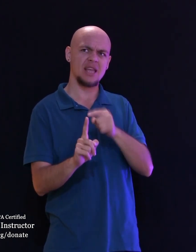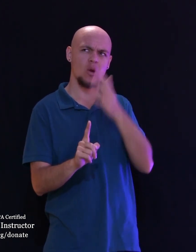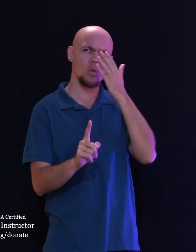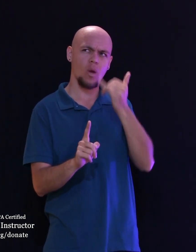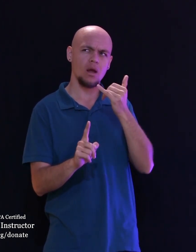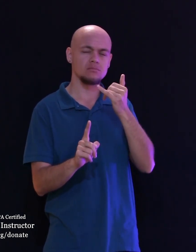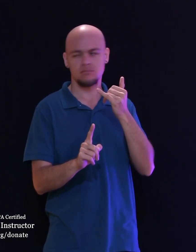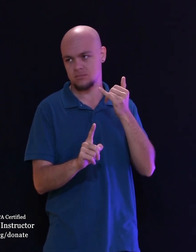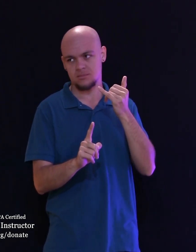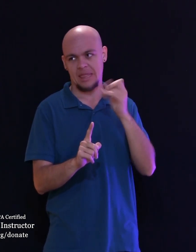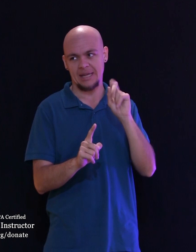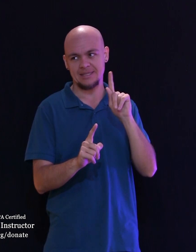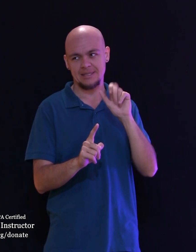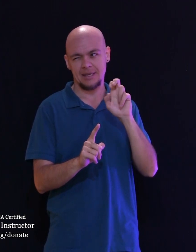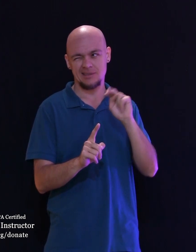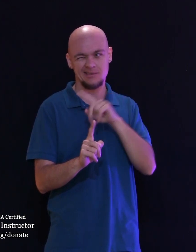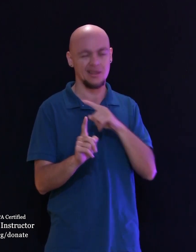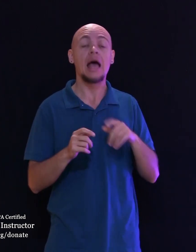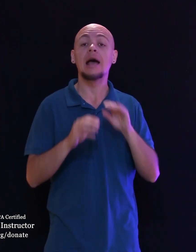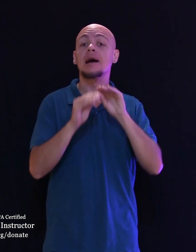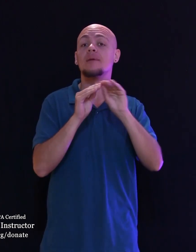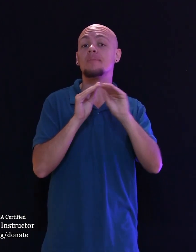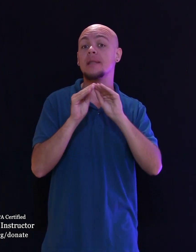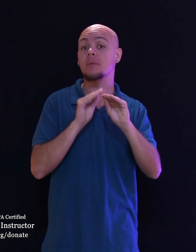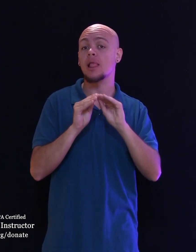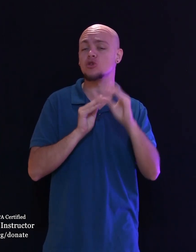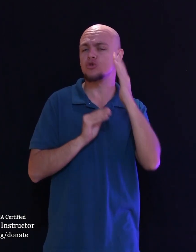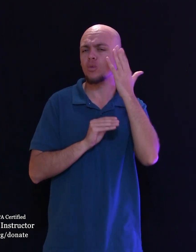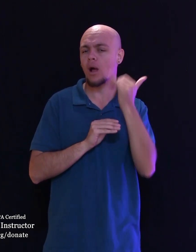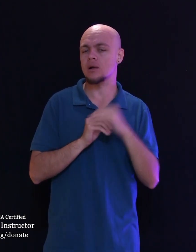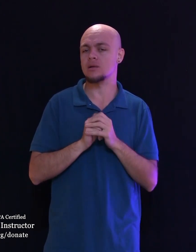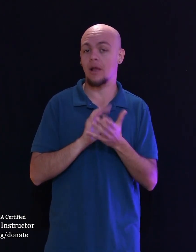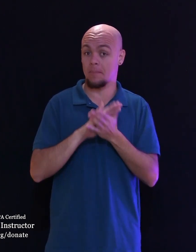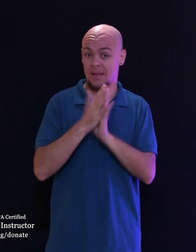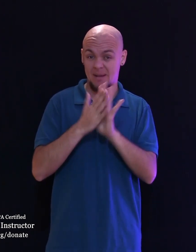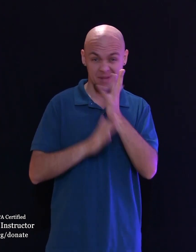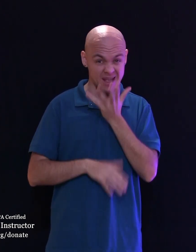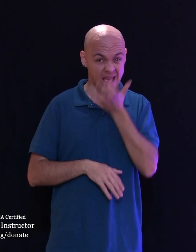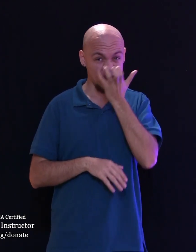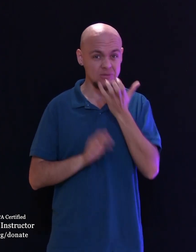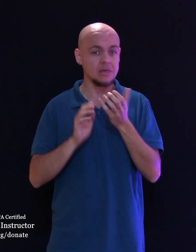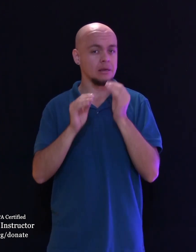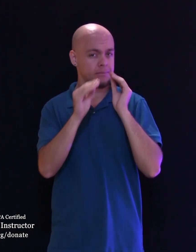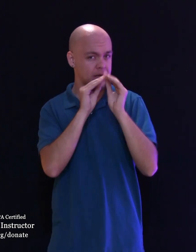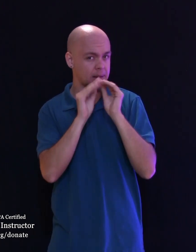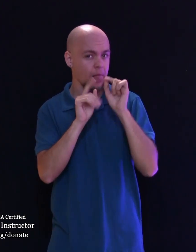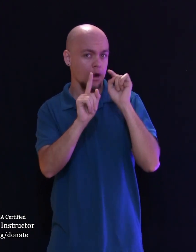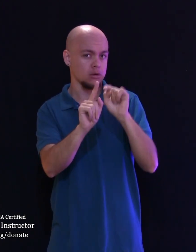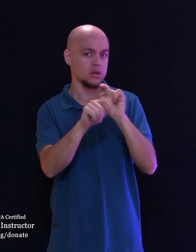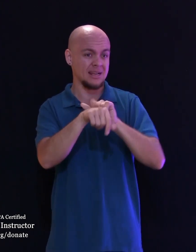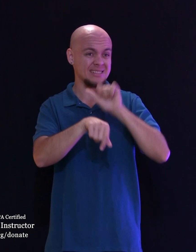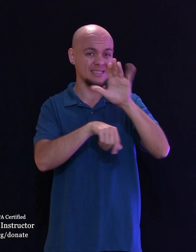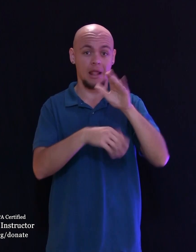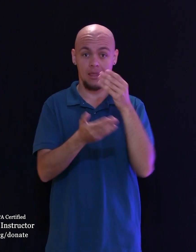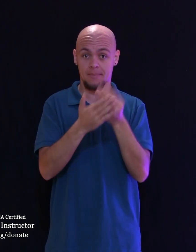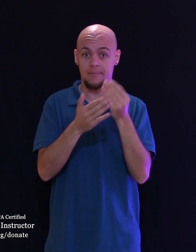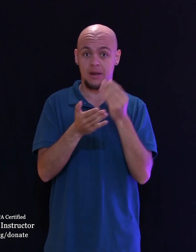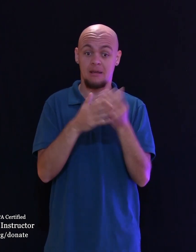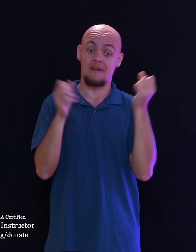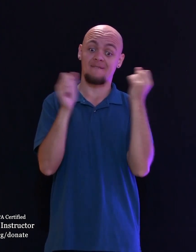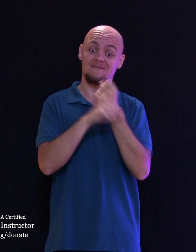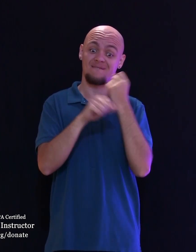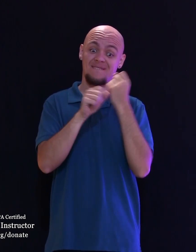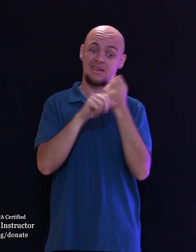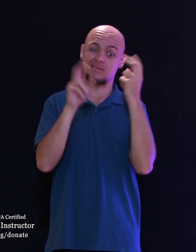probably agree on. Or is it just manipulation? Are they just getting you angry? Are they just getting you fearful so they can manipulate you to send that money in now so they